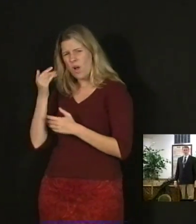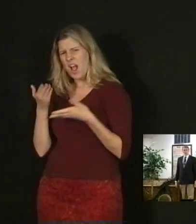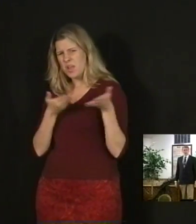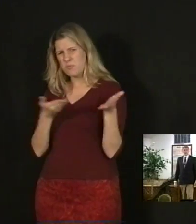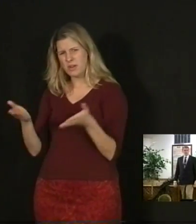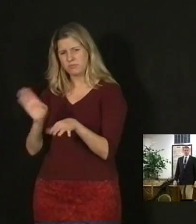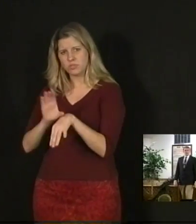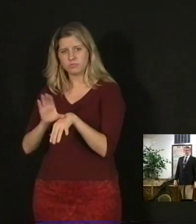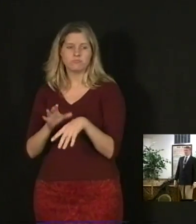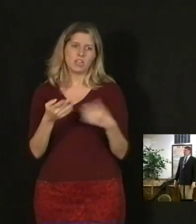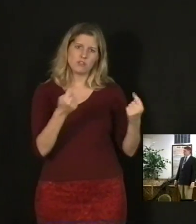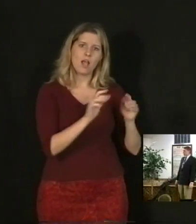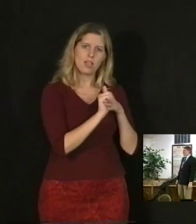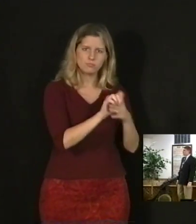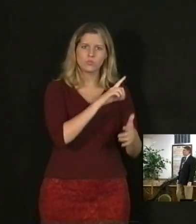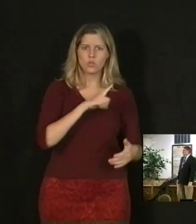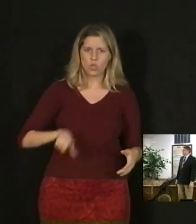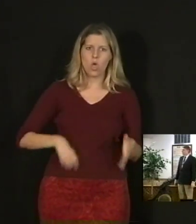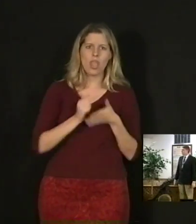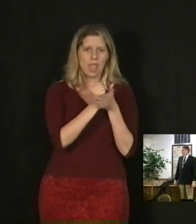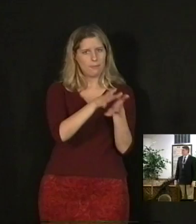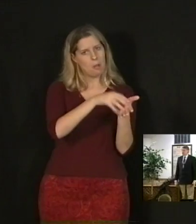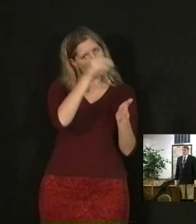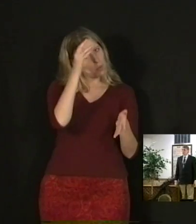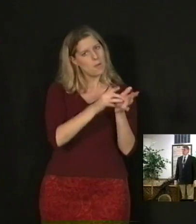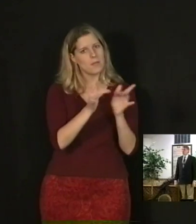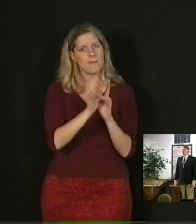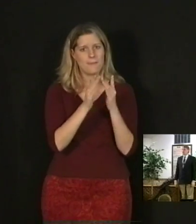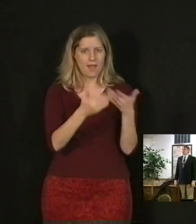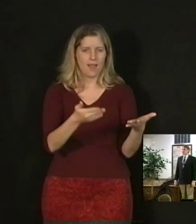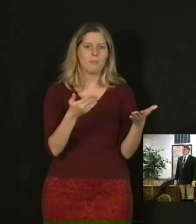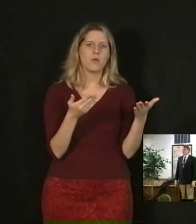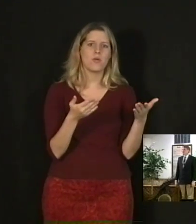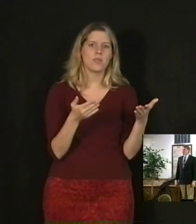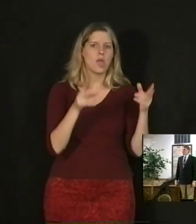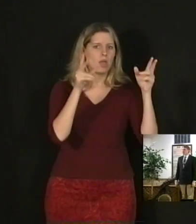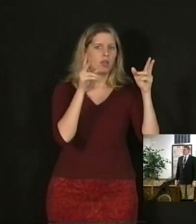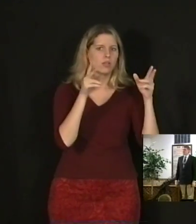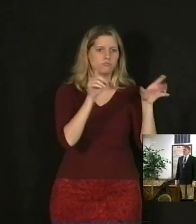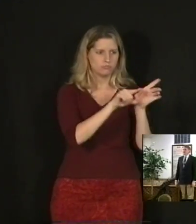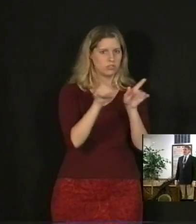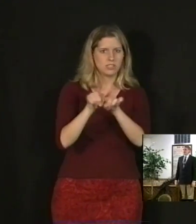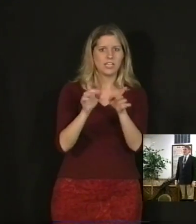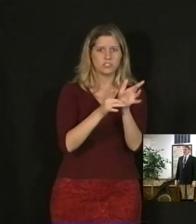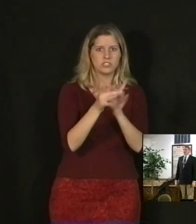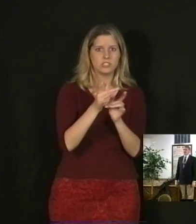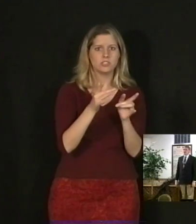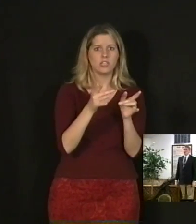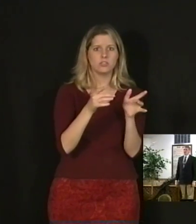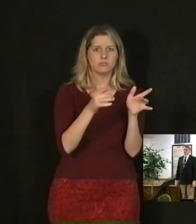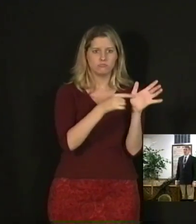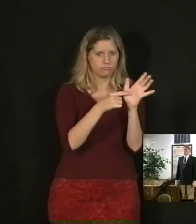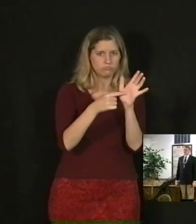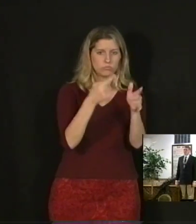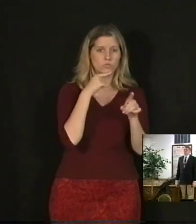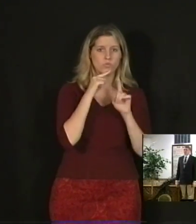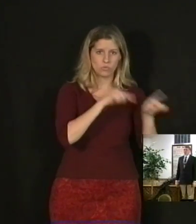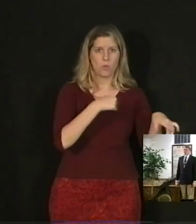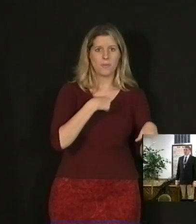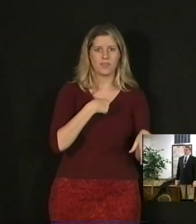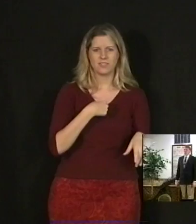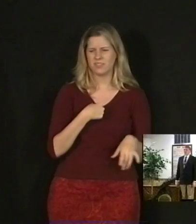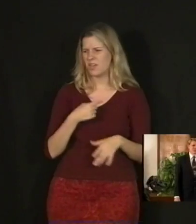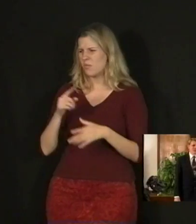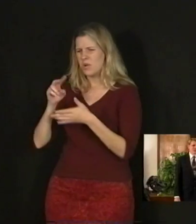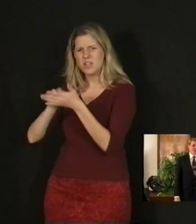get them saved and, help them learn the Bible and go just like Jesus told me to do." He said, "What do you mean get them saved? They don't have souls."